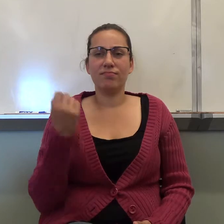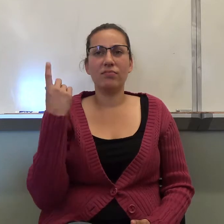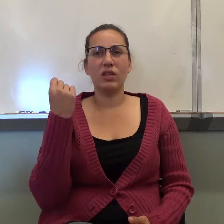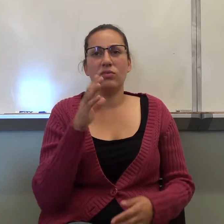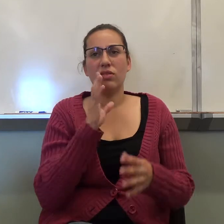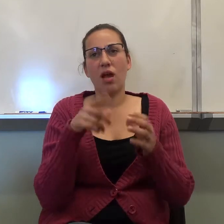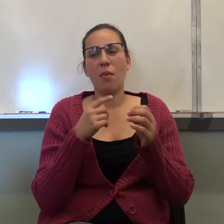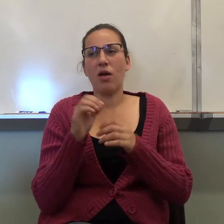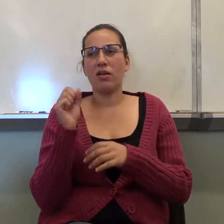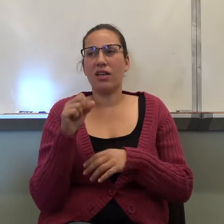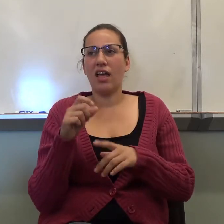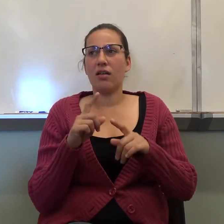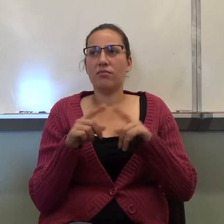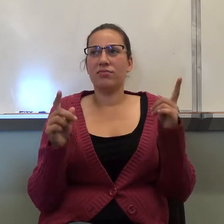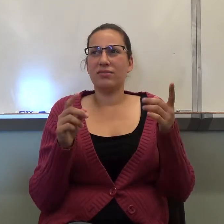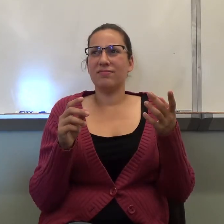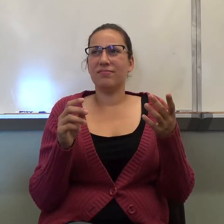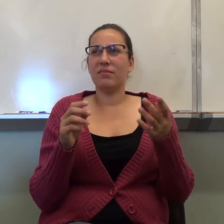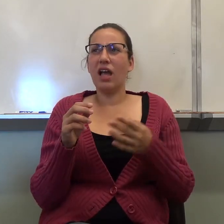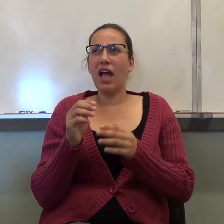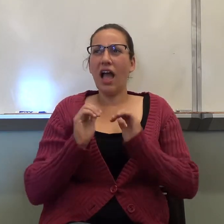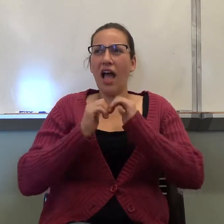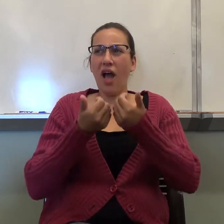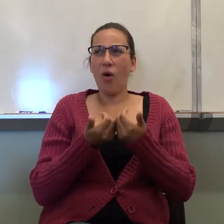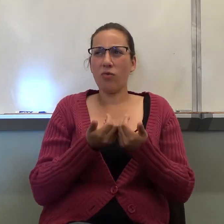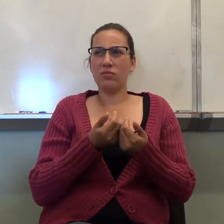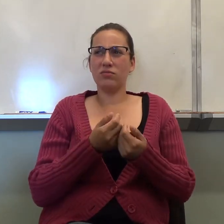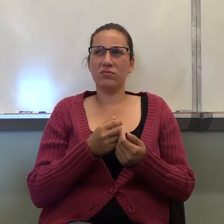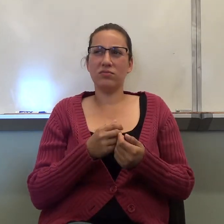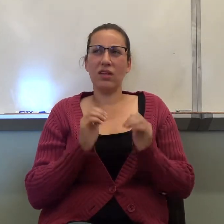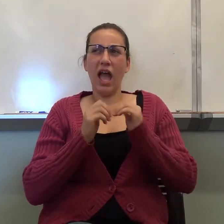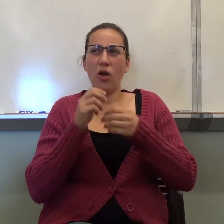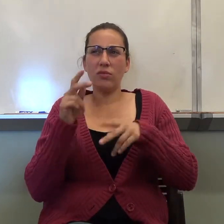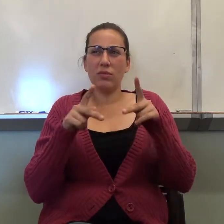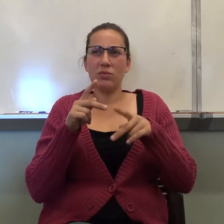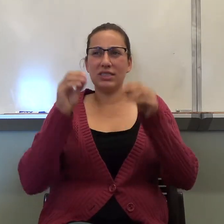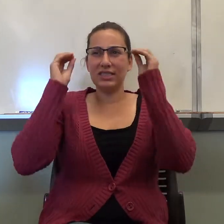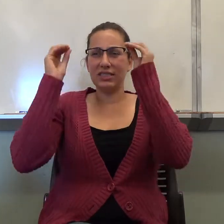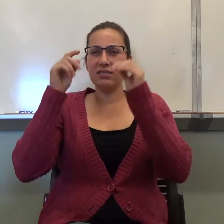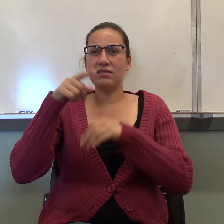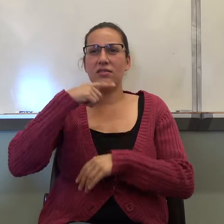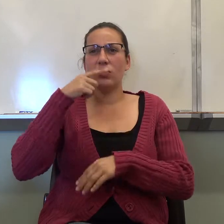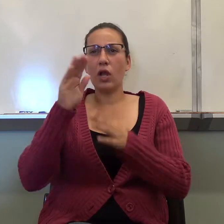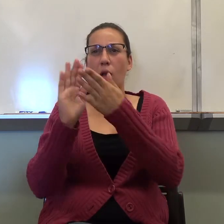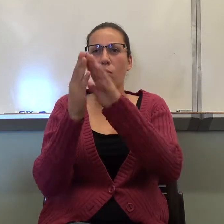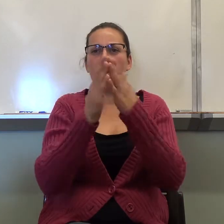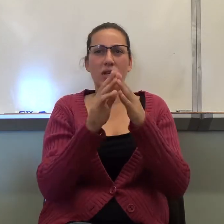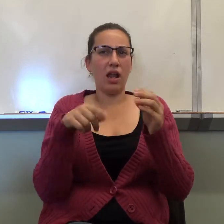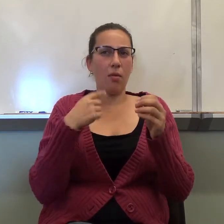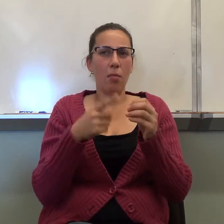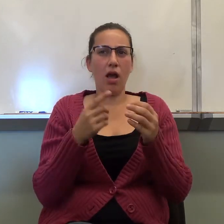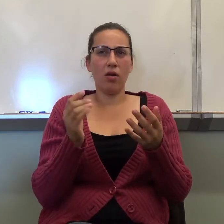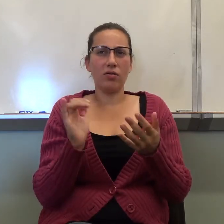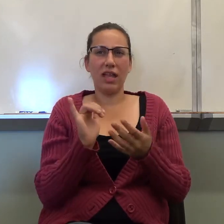it's written as a product of two things. 3, the number 3, and this thing in parentheses, which is called 4 plus